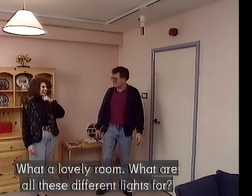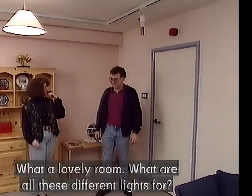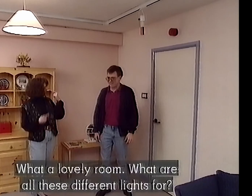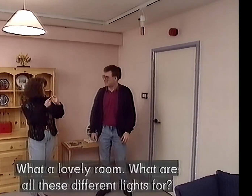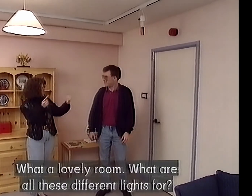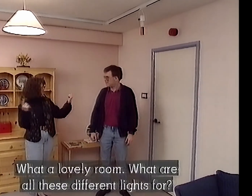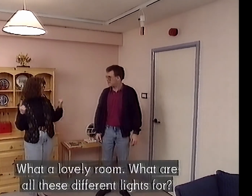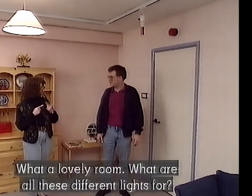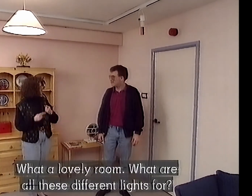Oh, what a lovely room.